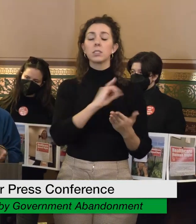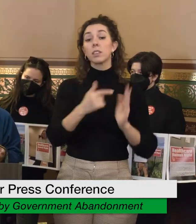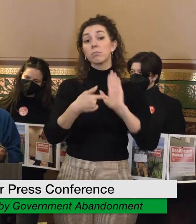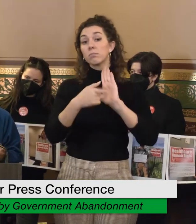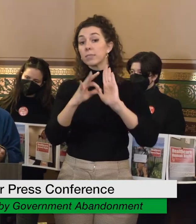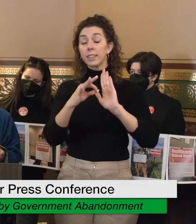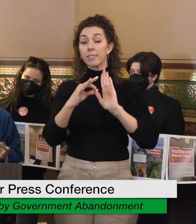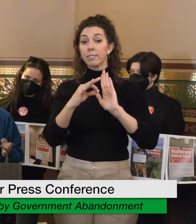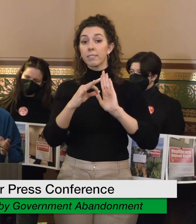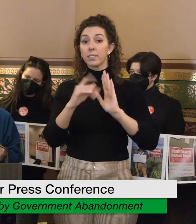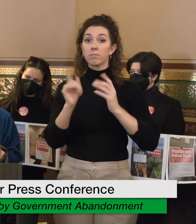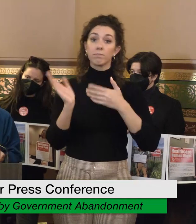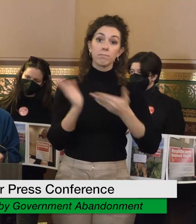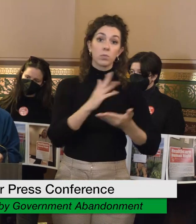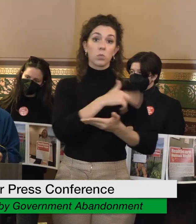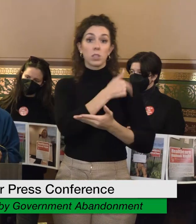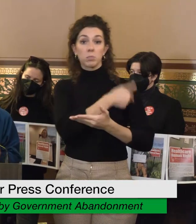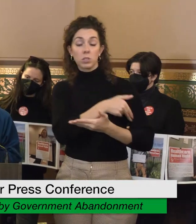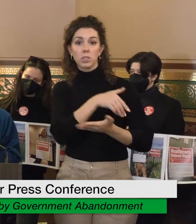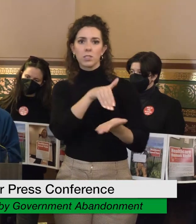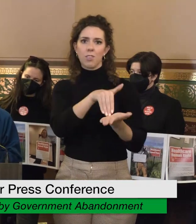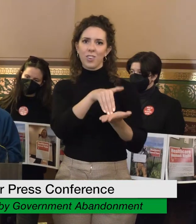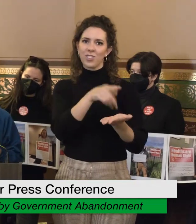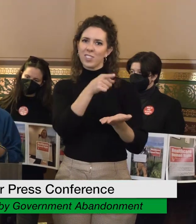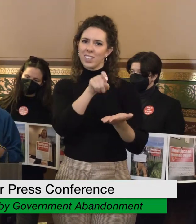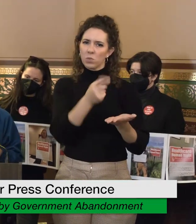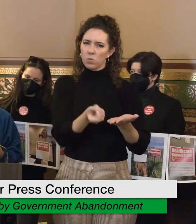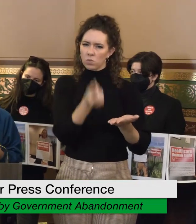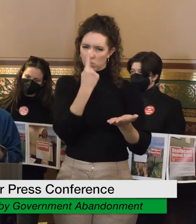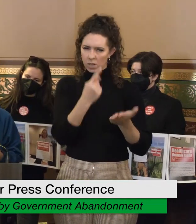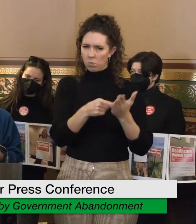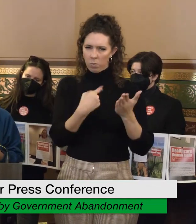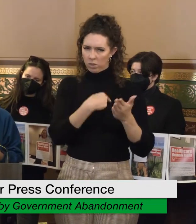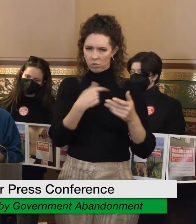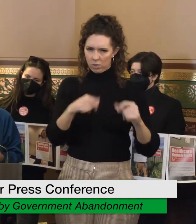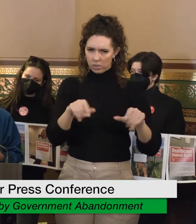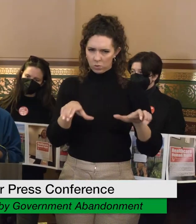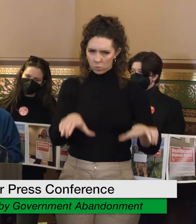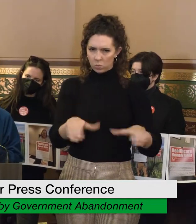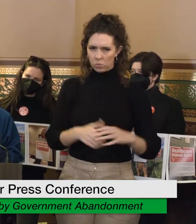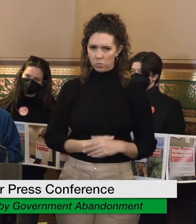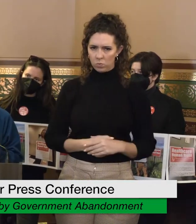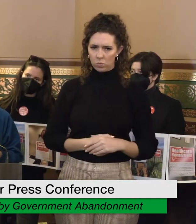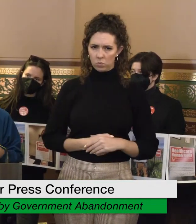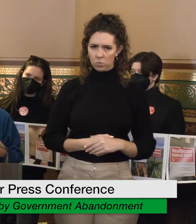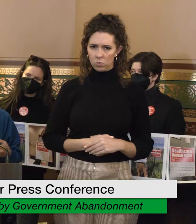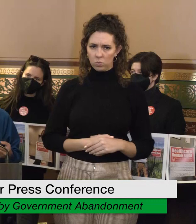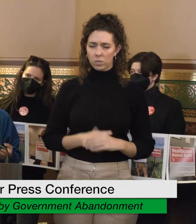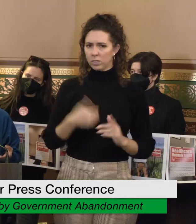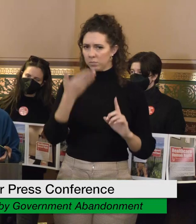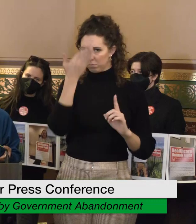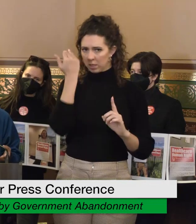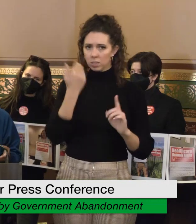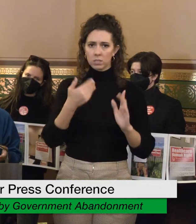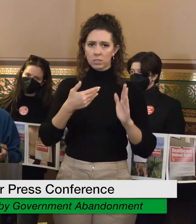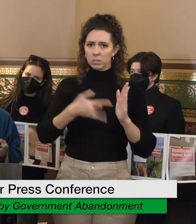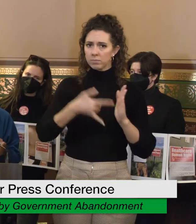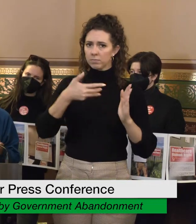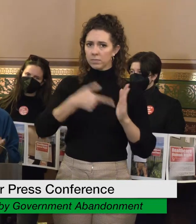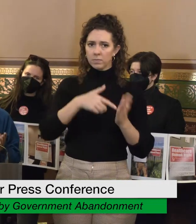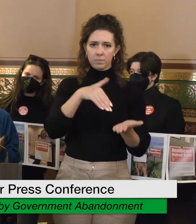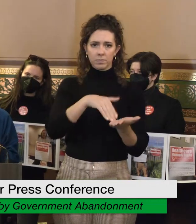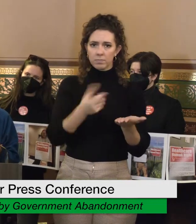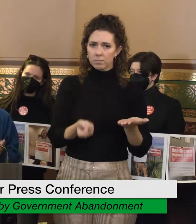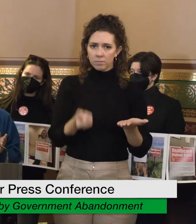hospital, that doctor need to understand what we are trying to do. Because sometimes doctor need to understand